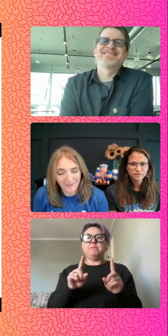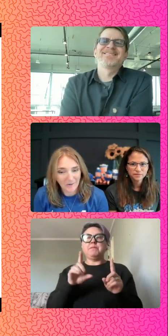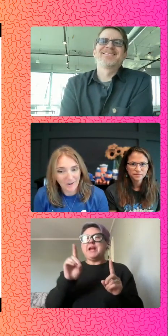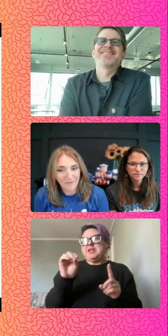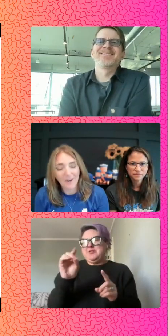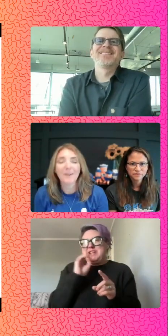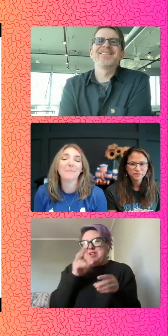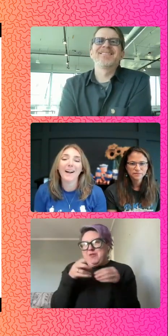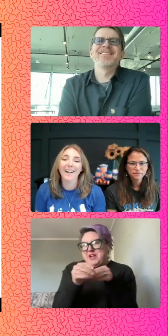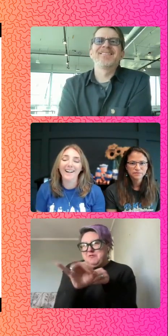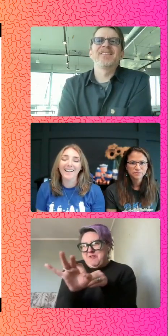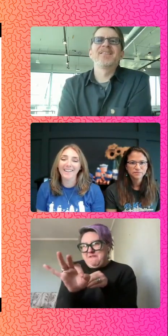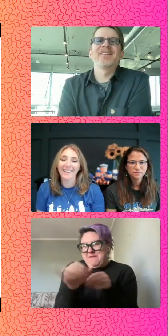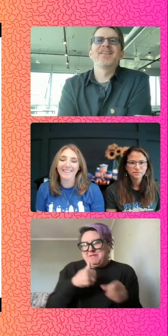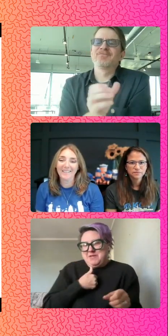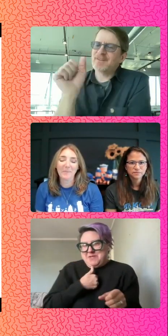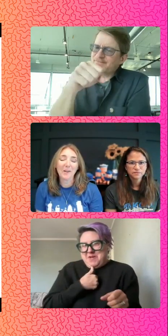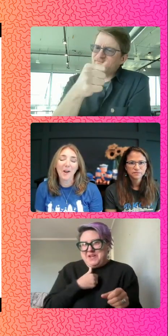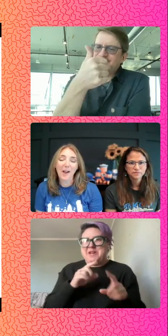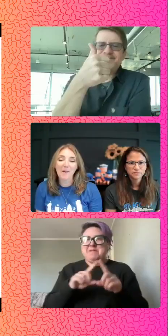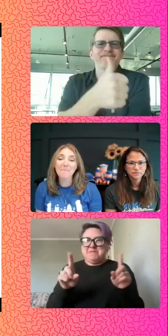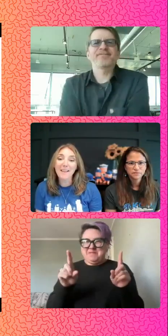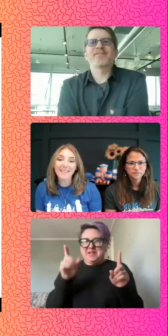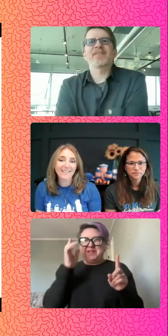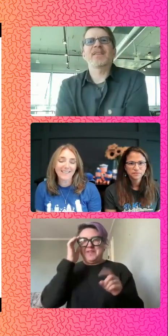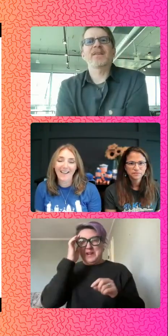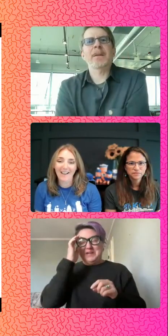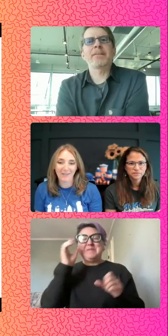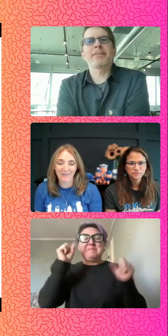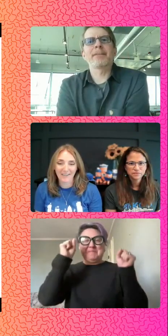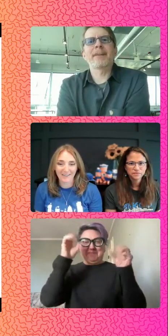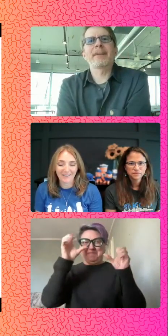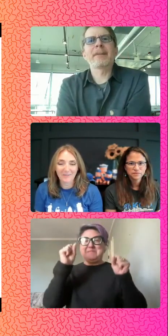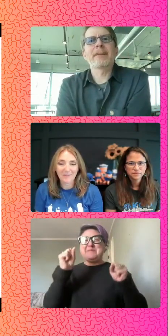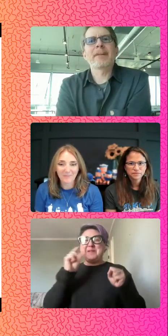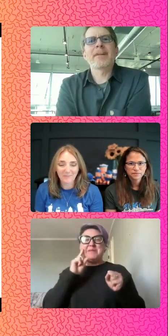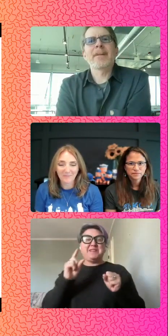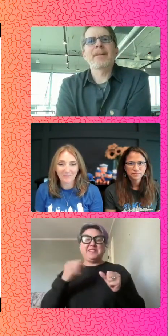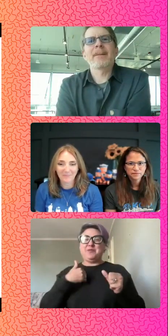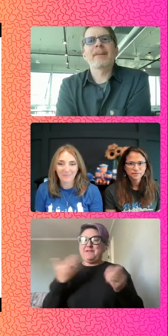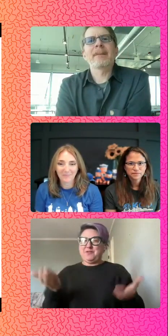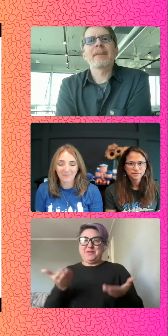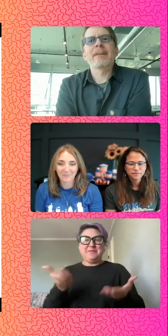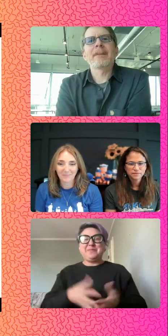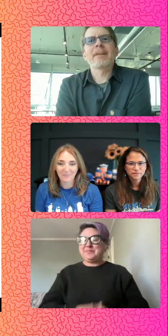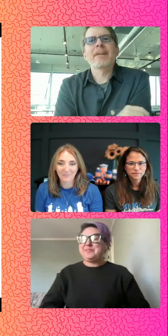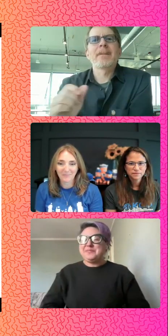to cut you off, Rob. It's been amazing That's to have fine. you here.